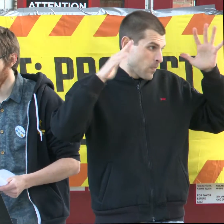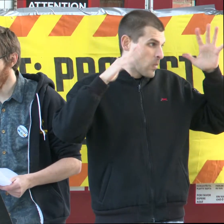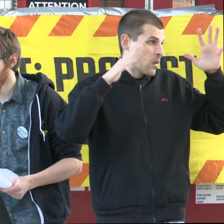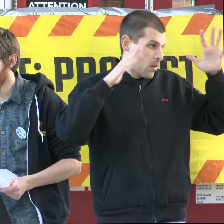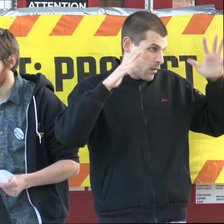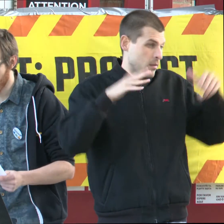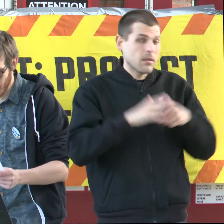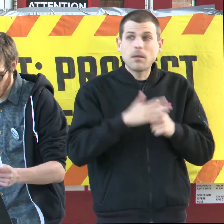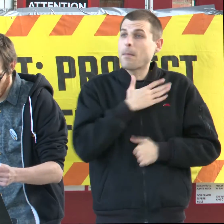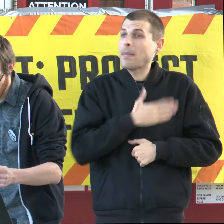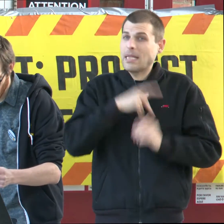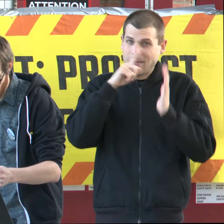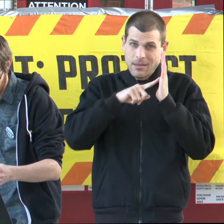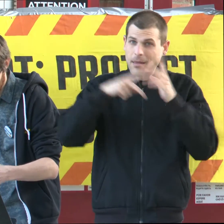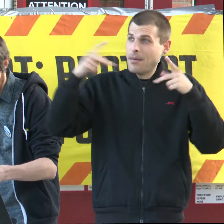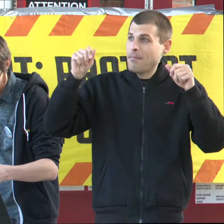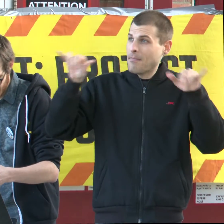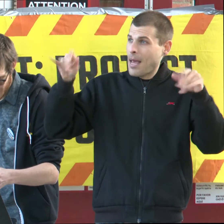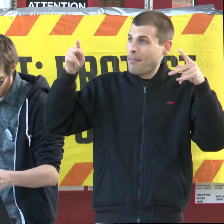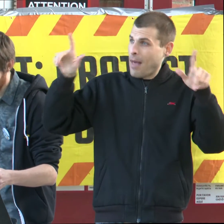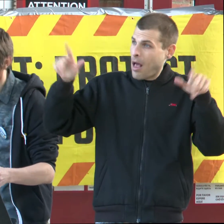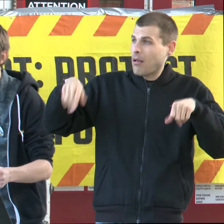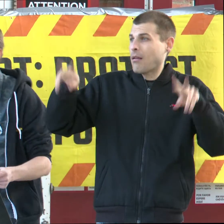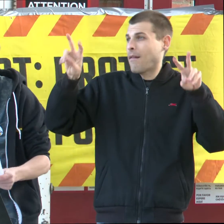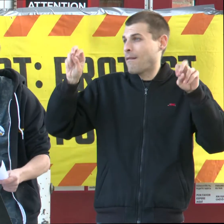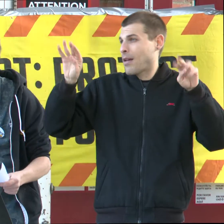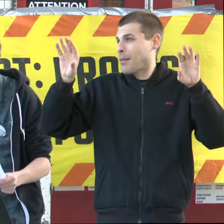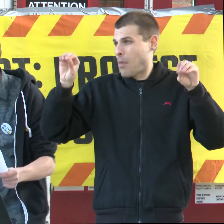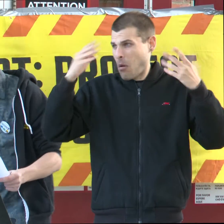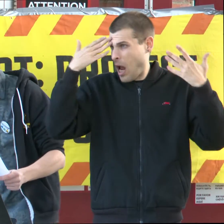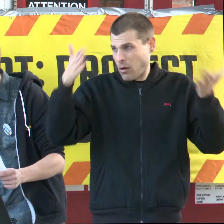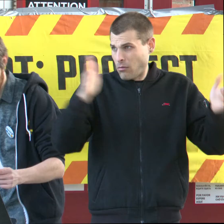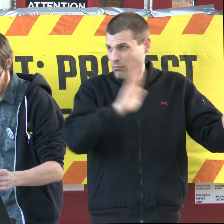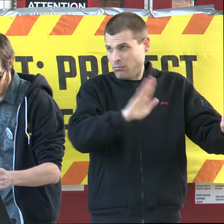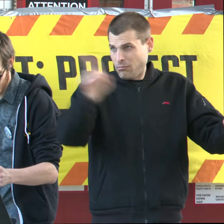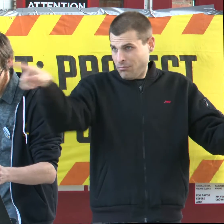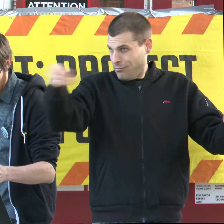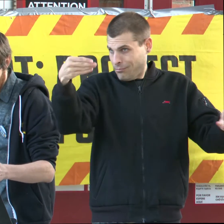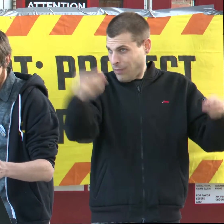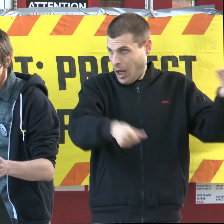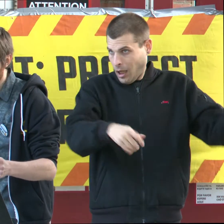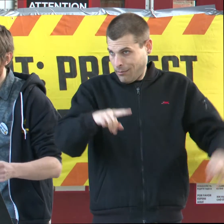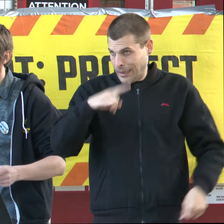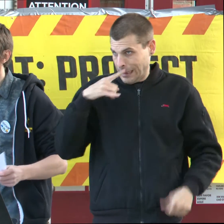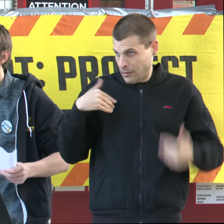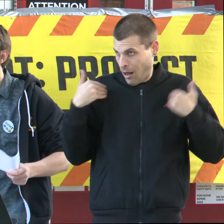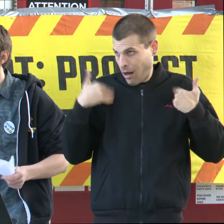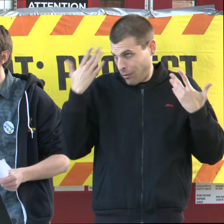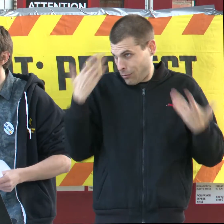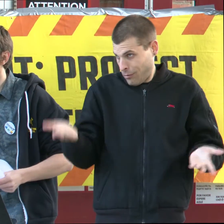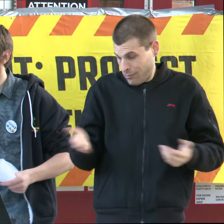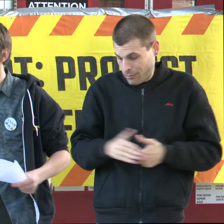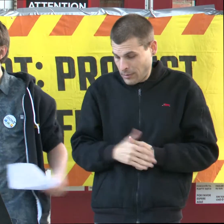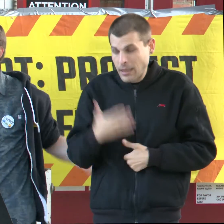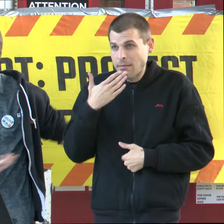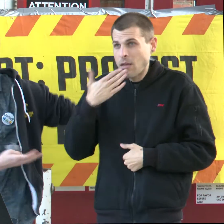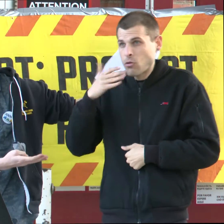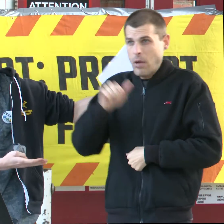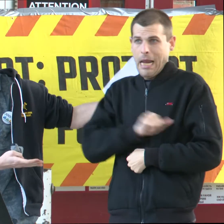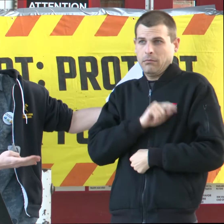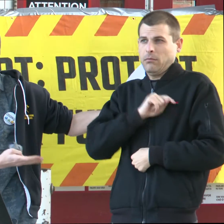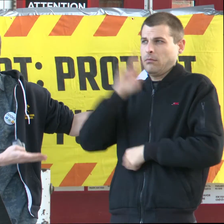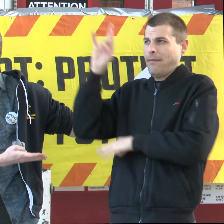Please look them up on PayPal or Venmo or Cash App. I don't know how the kids are handing out money these days. Thank you to, fingers